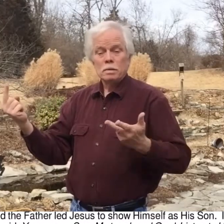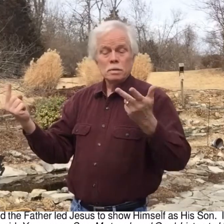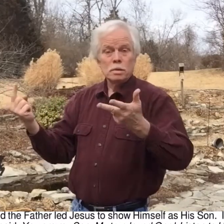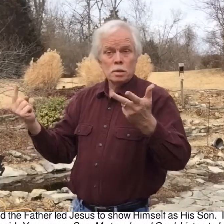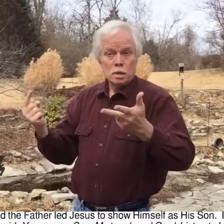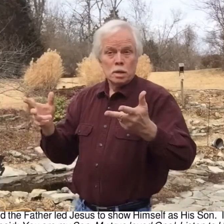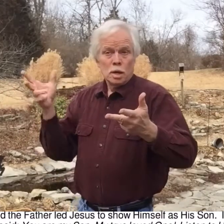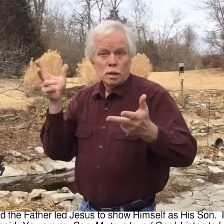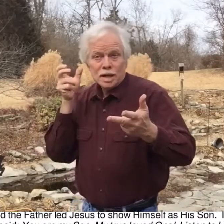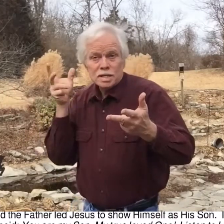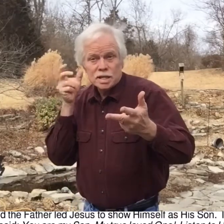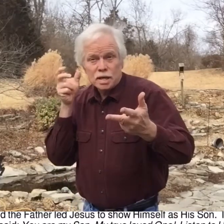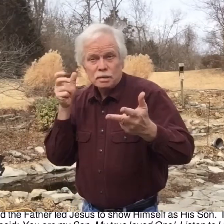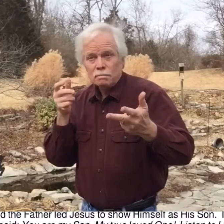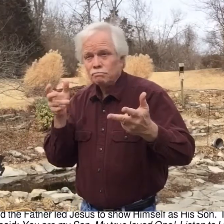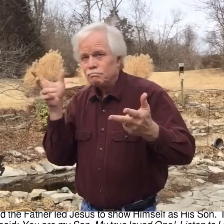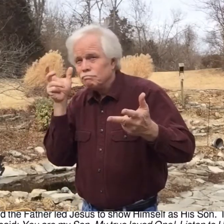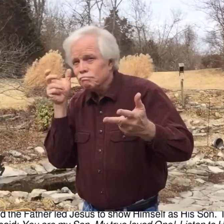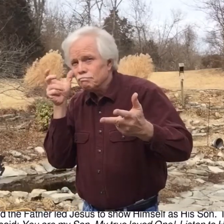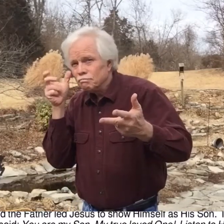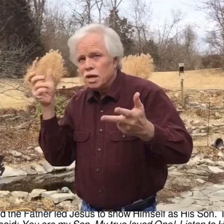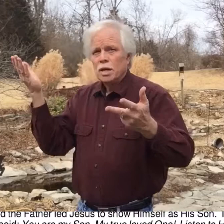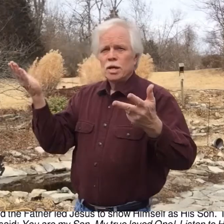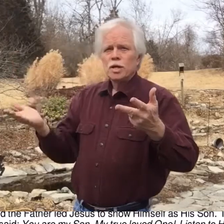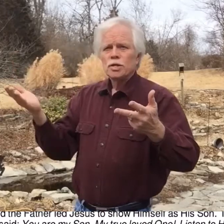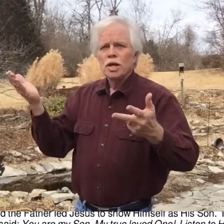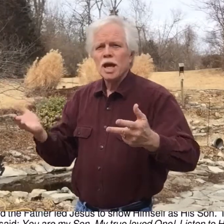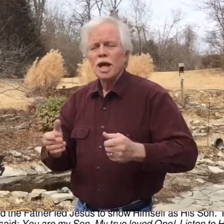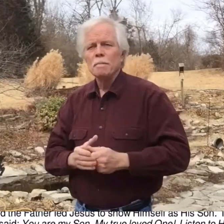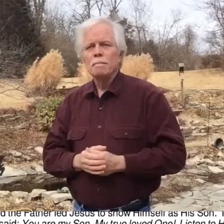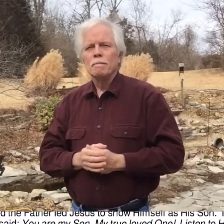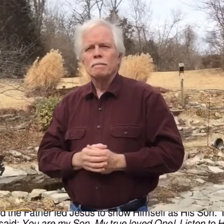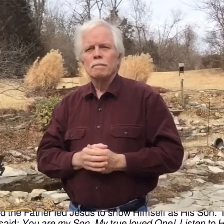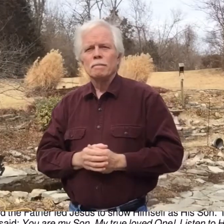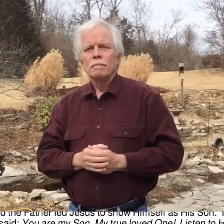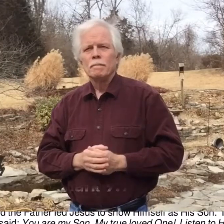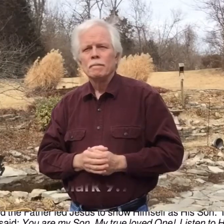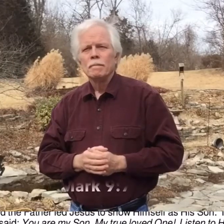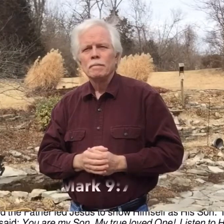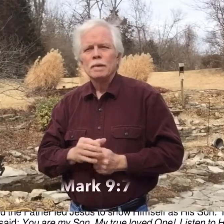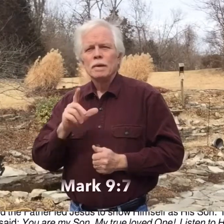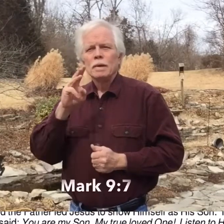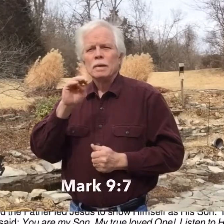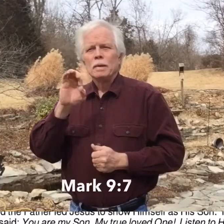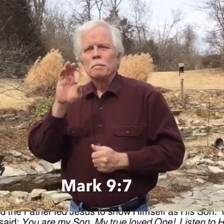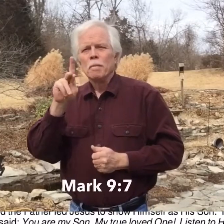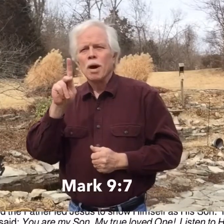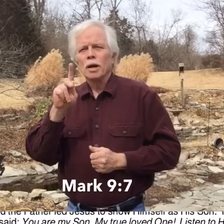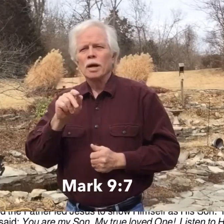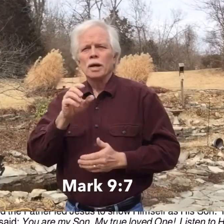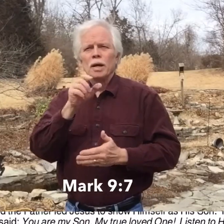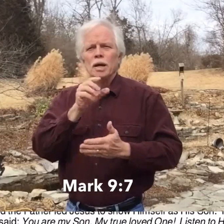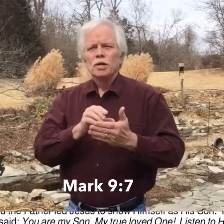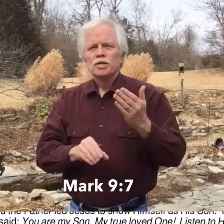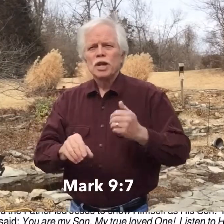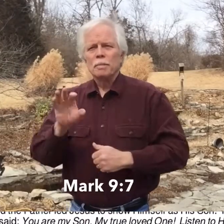Listen to him. Mark chapter